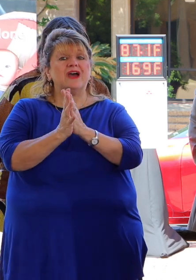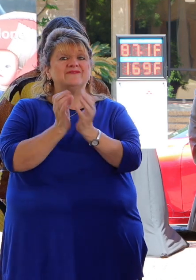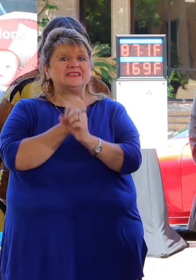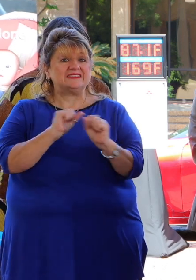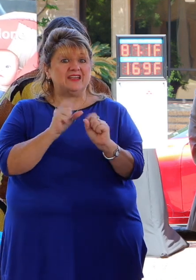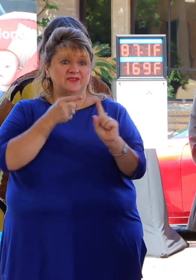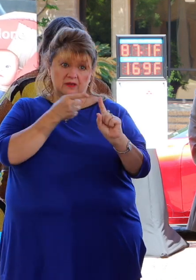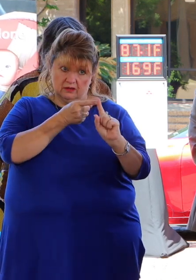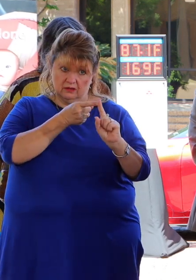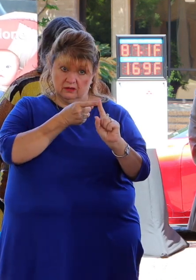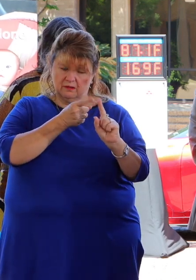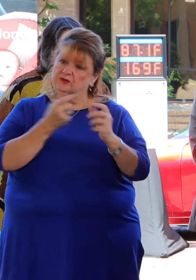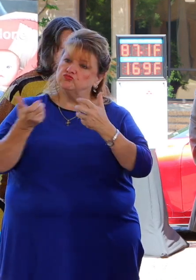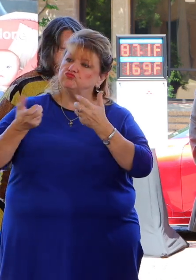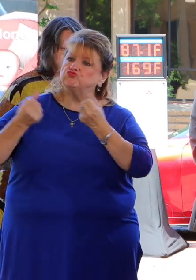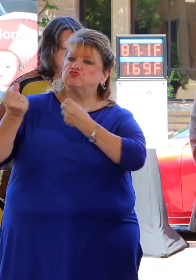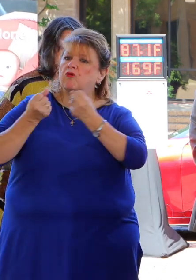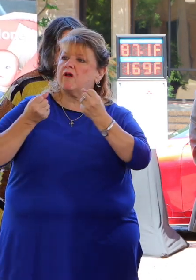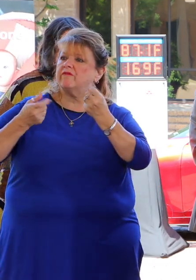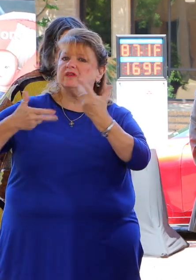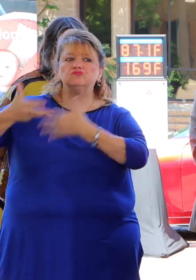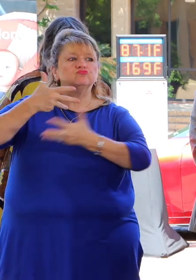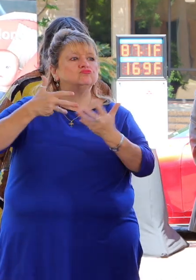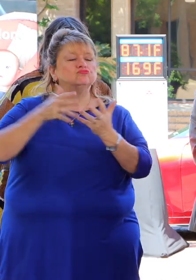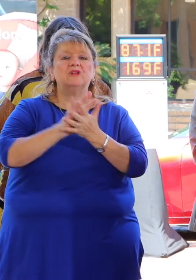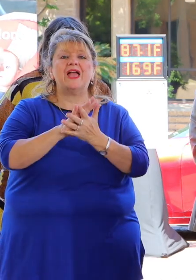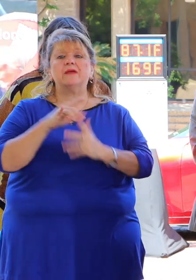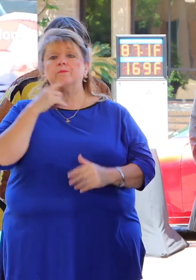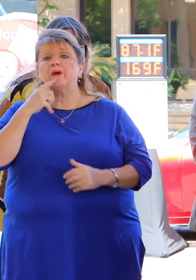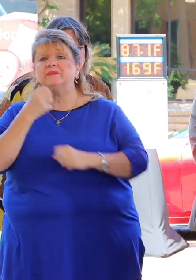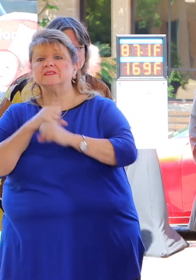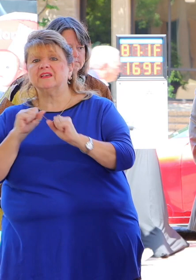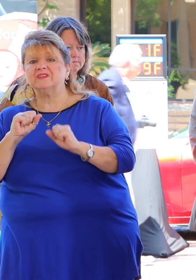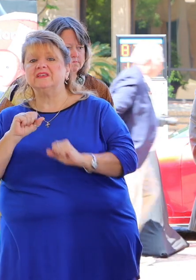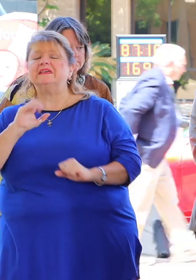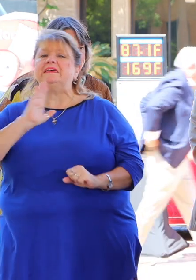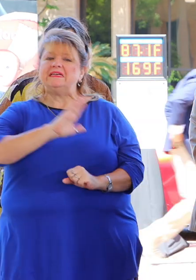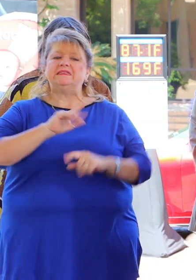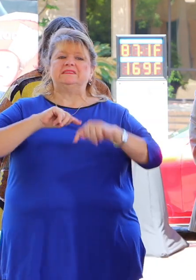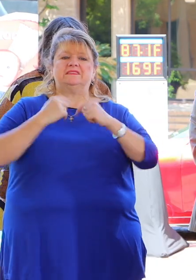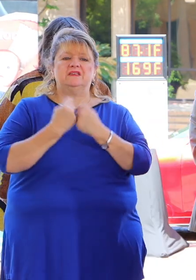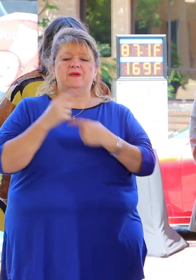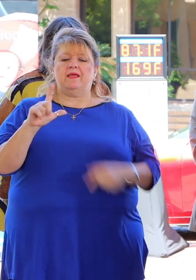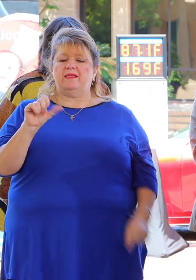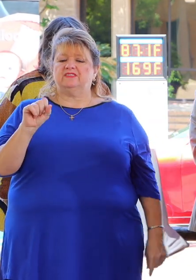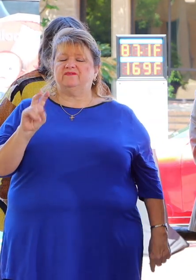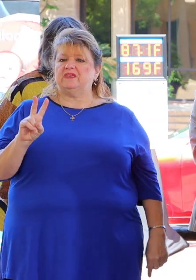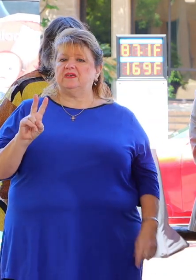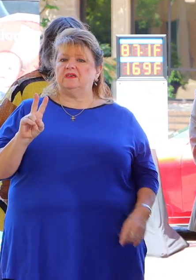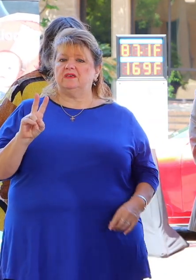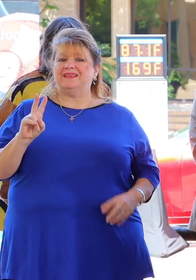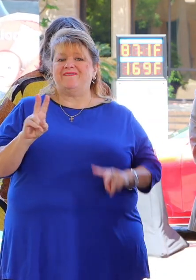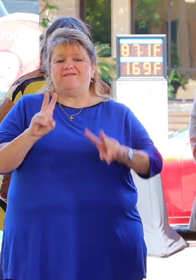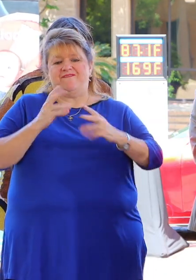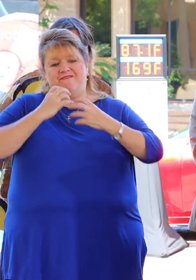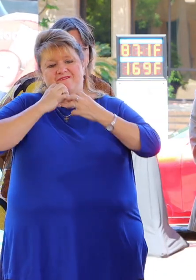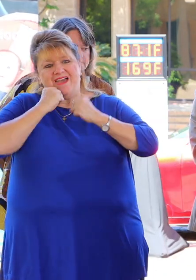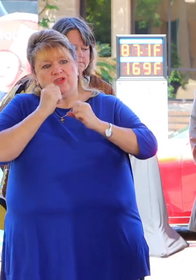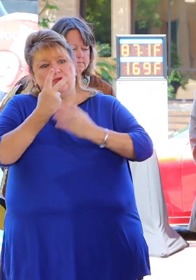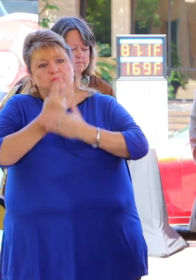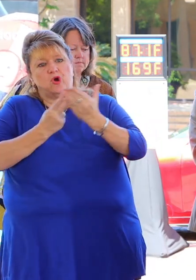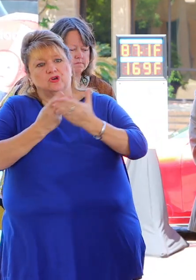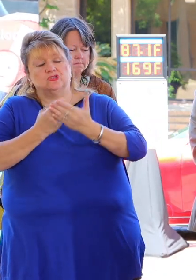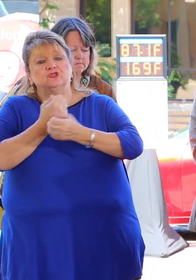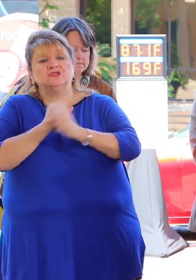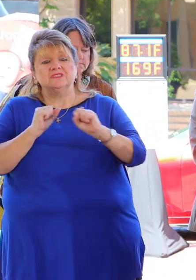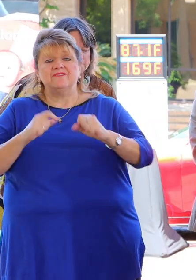particular and public safety in general, he and his LSP team are incredibly valued partners in saving